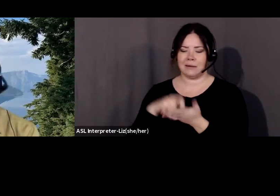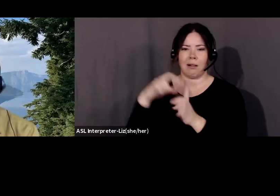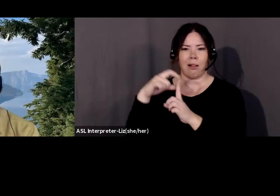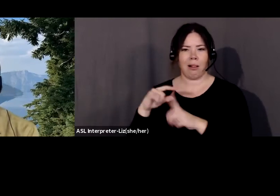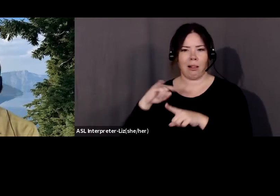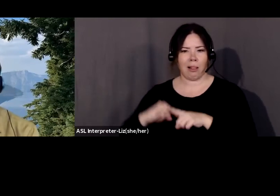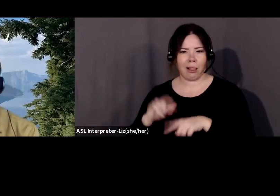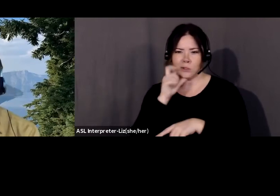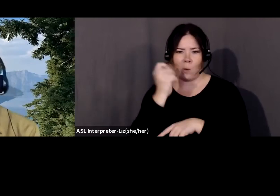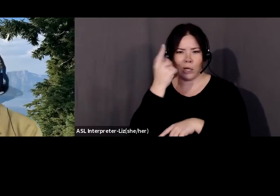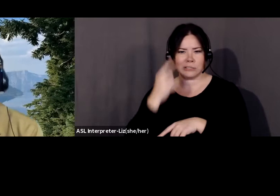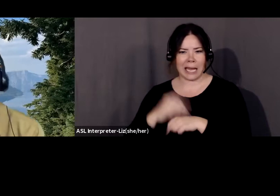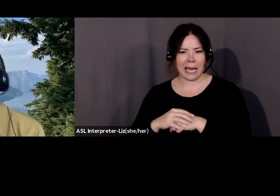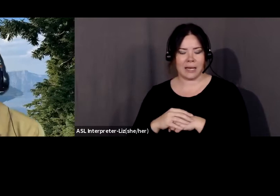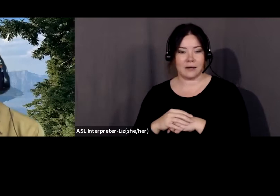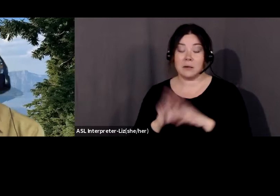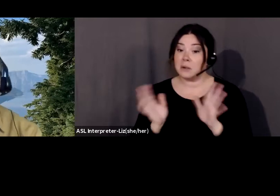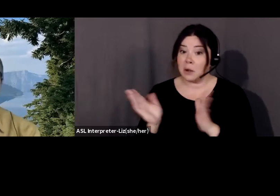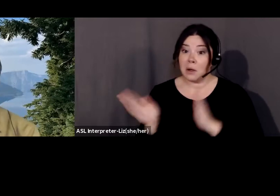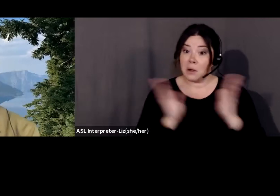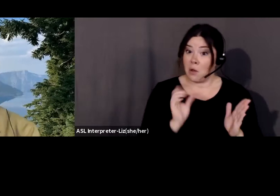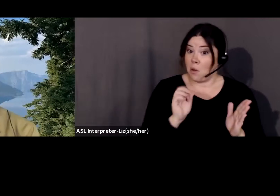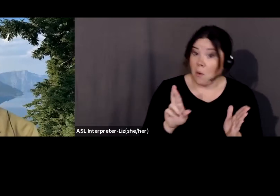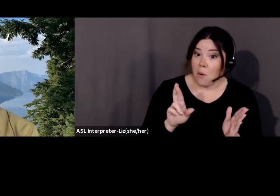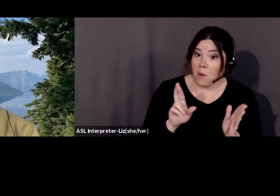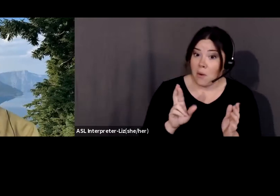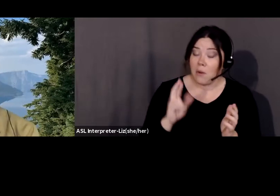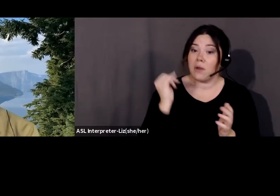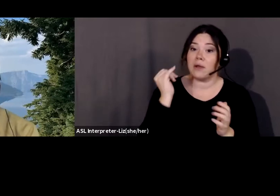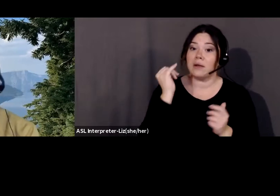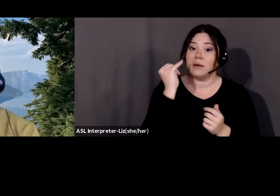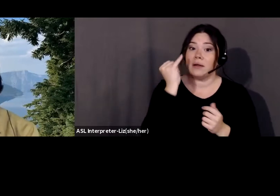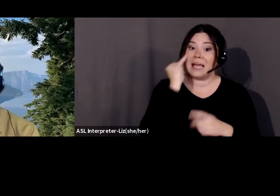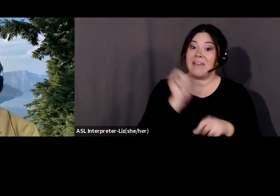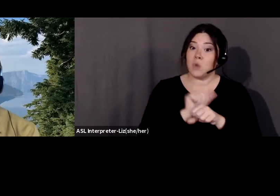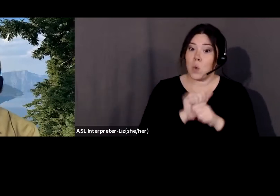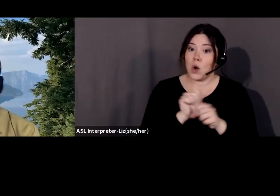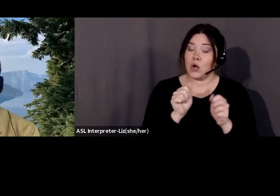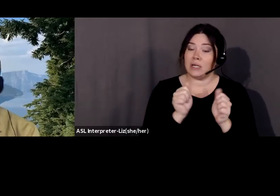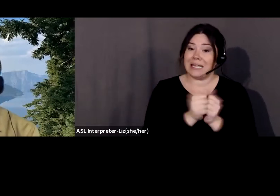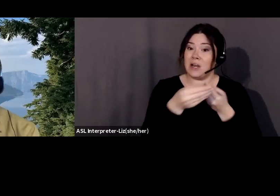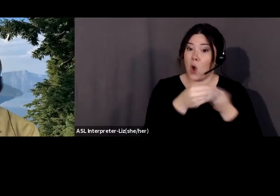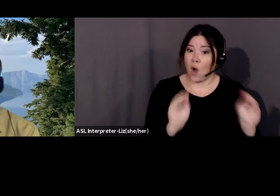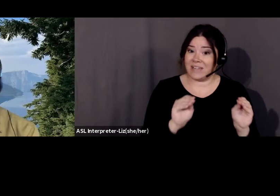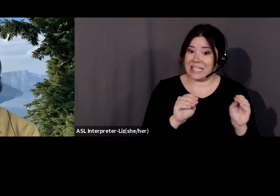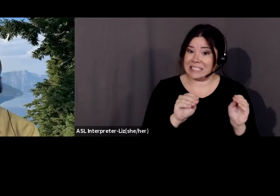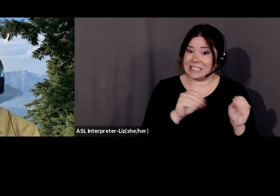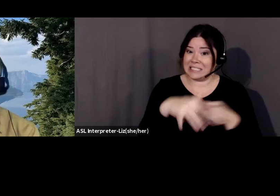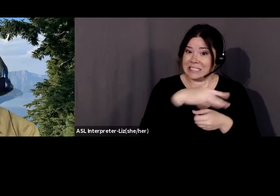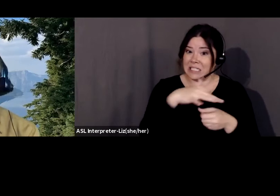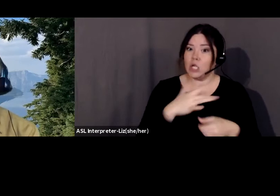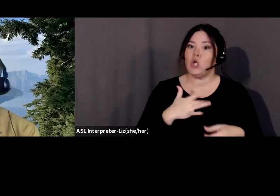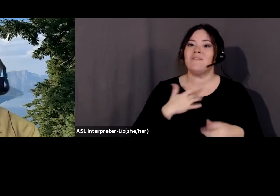understand. Or if anybody's worked in administration, when you think of data, you think of